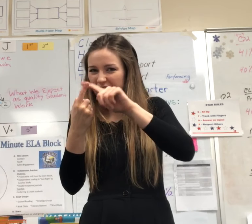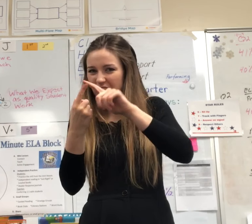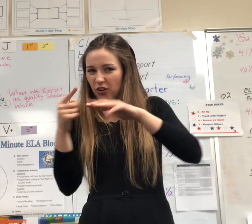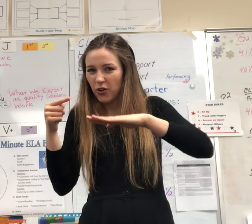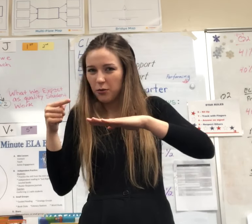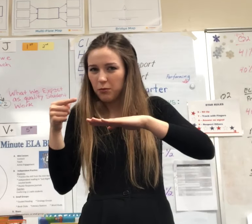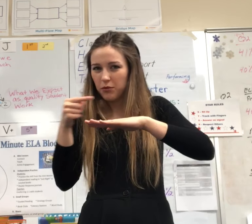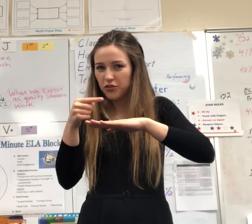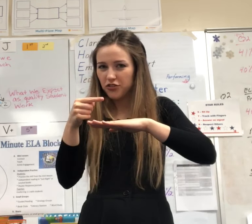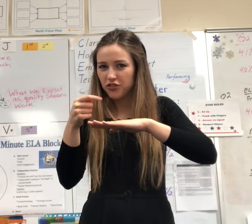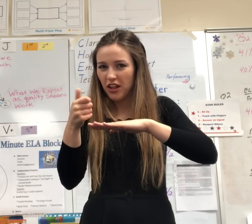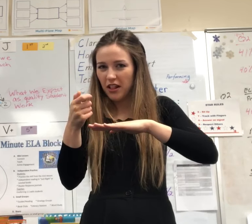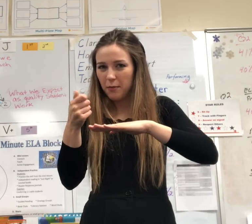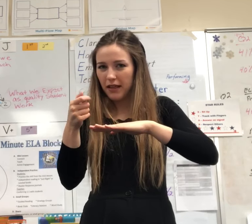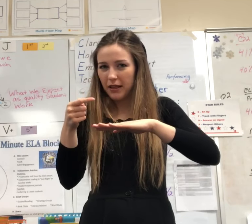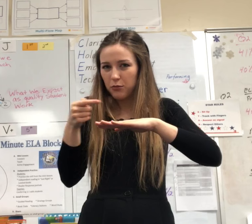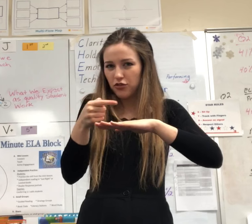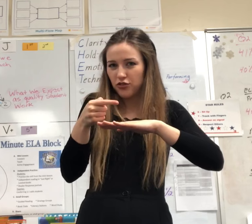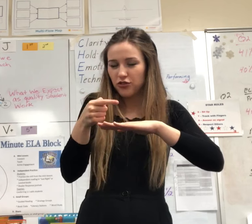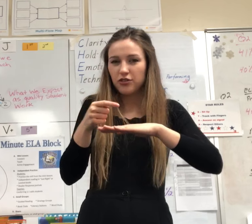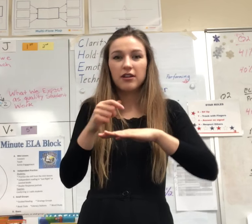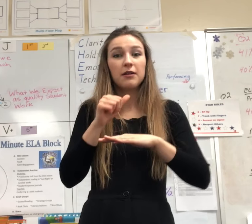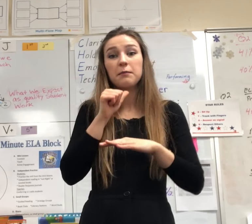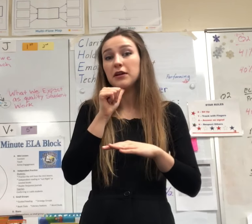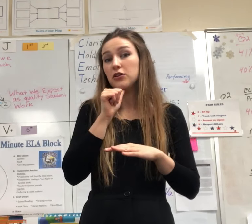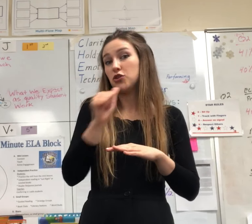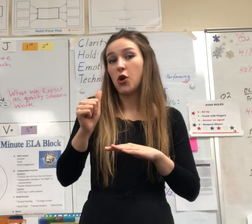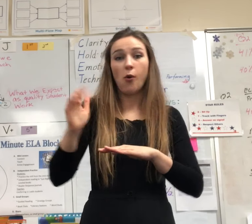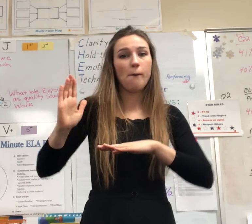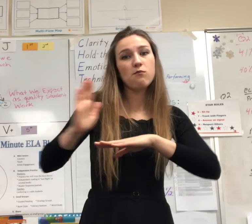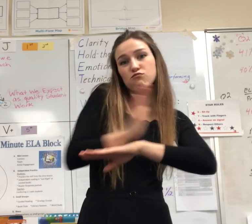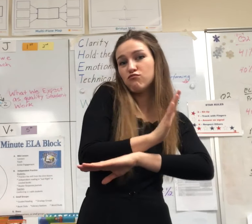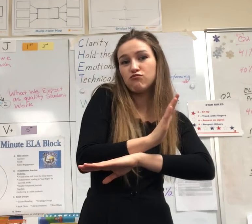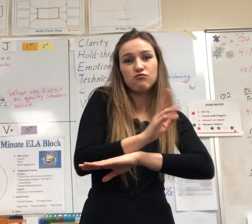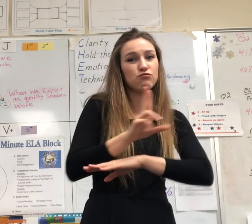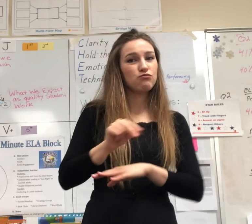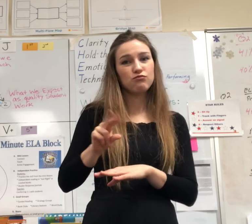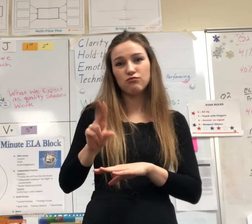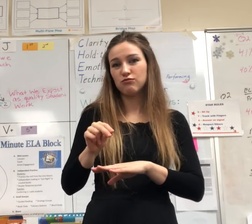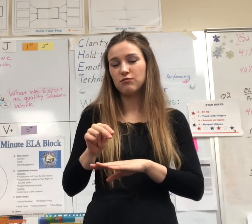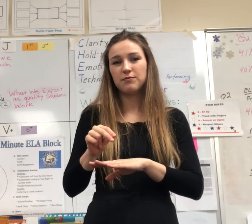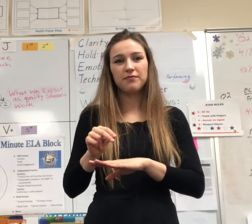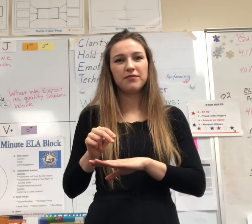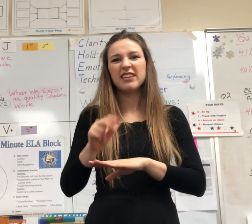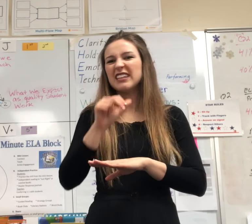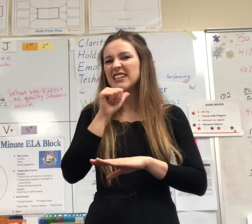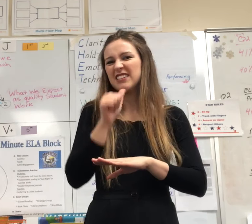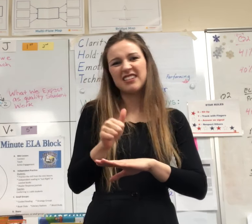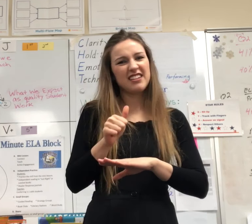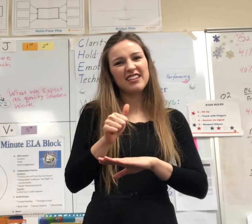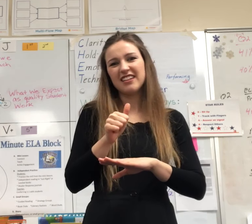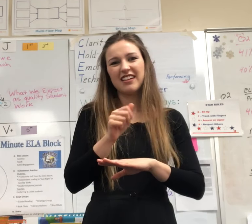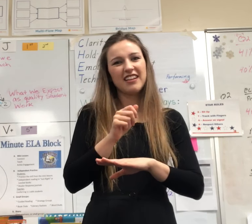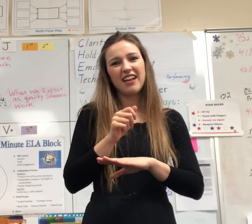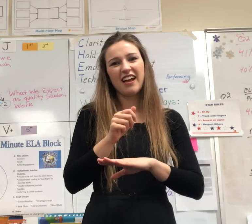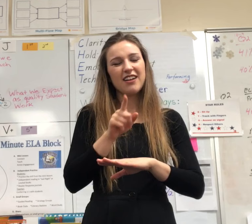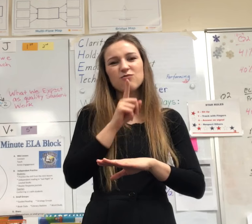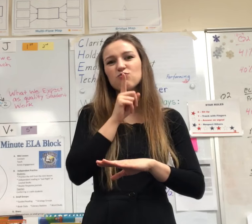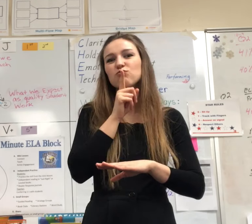Okay? Just give it a touch. Don't push it, because you wouldn't get a true reading. Okay? So you're